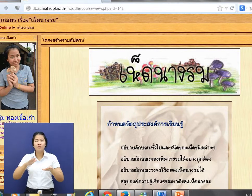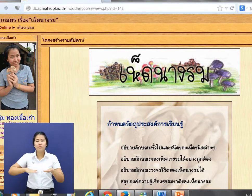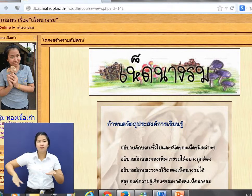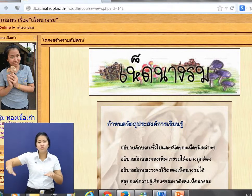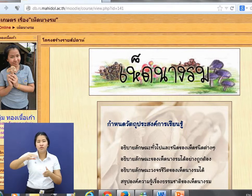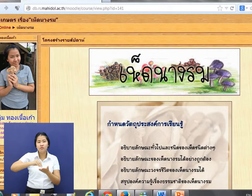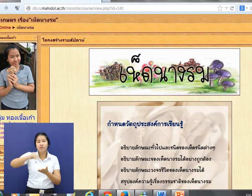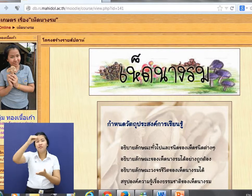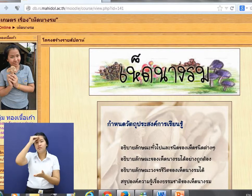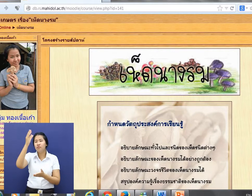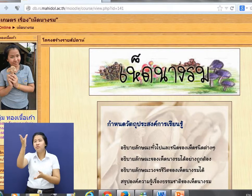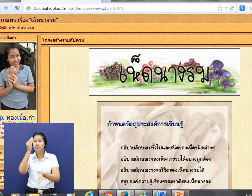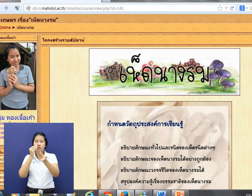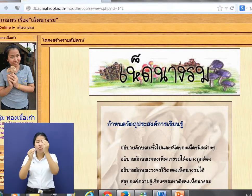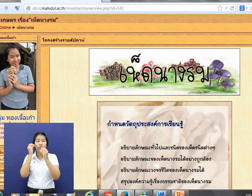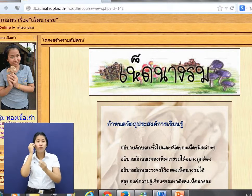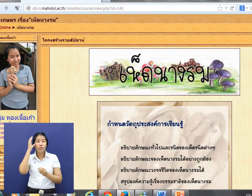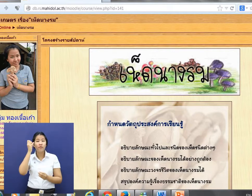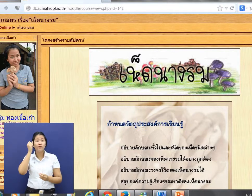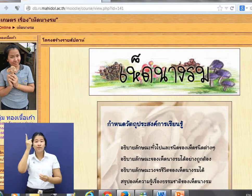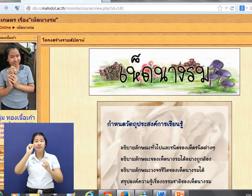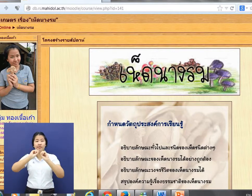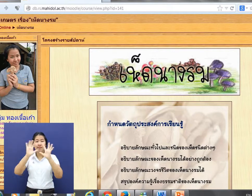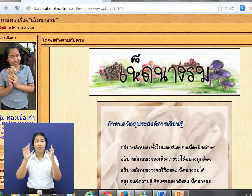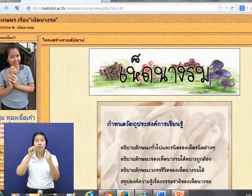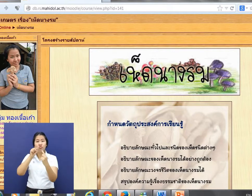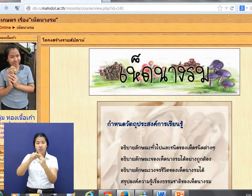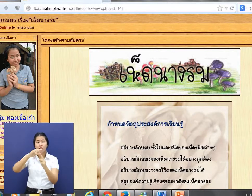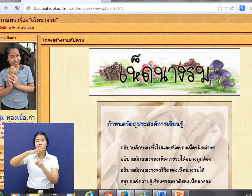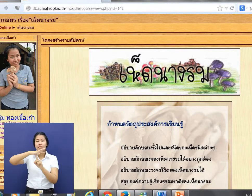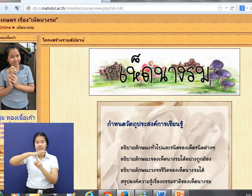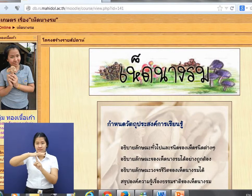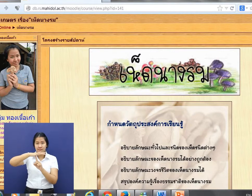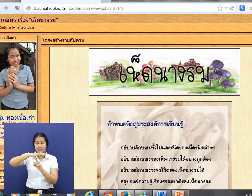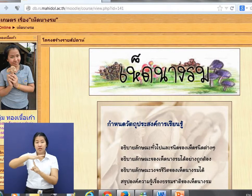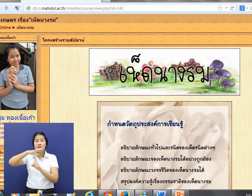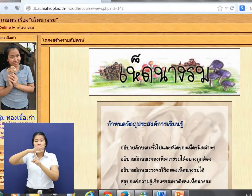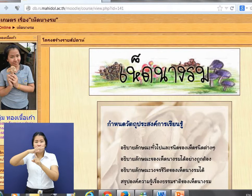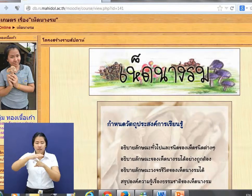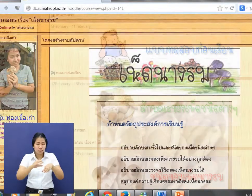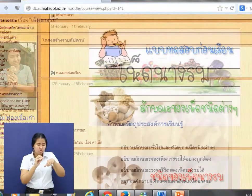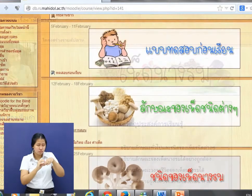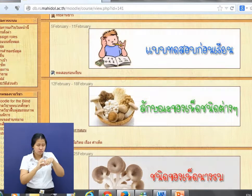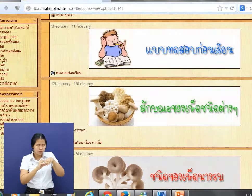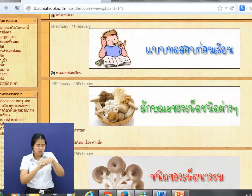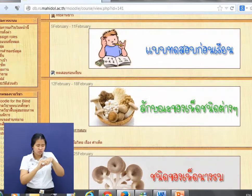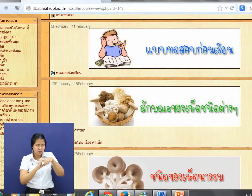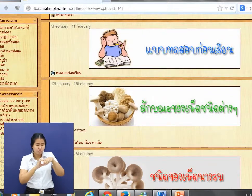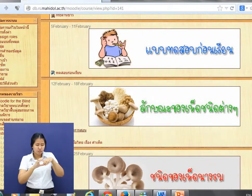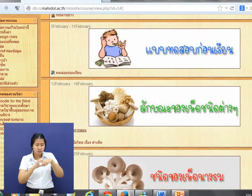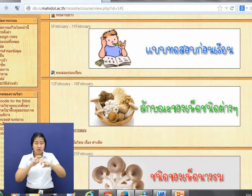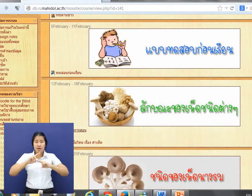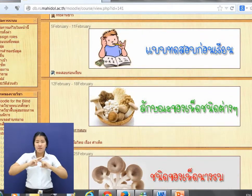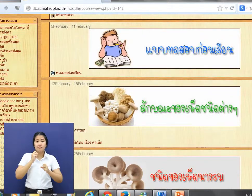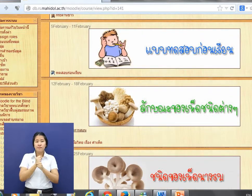goals. Our group chose the oyster mushroom lesson. The aim was for